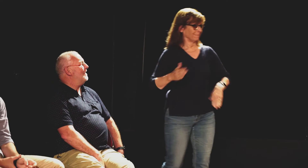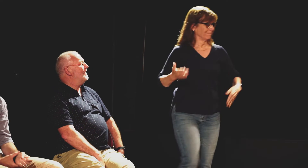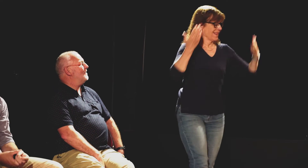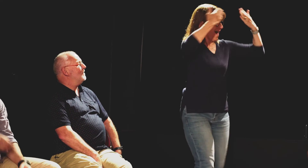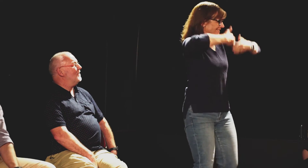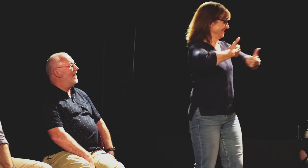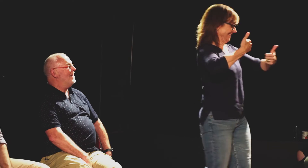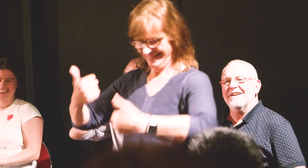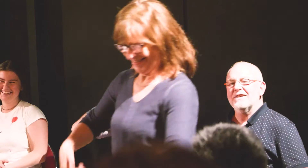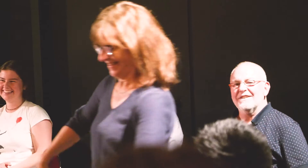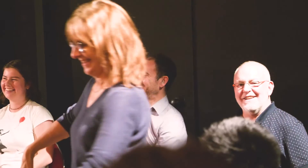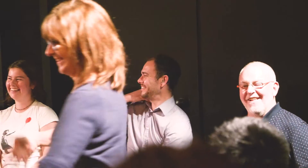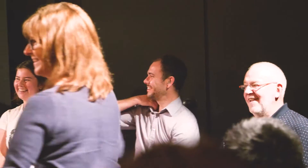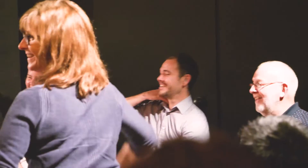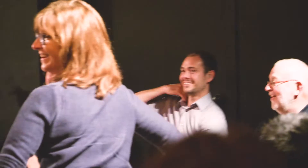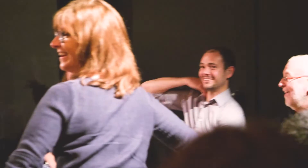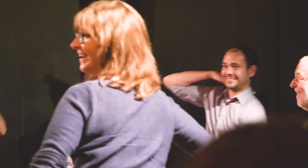communicate at night time in bed?